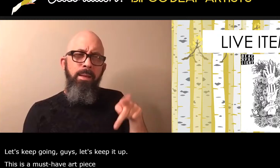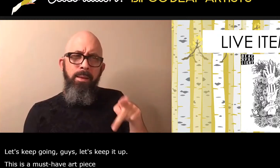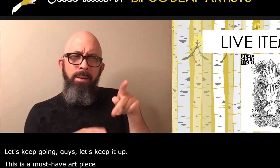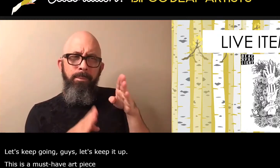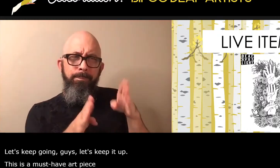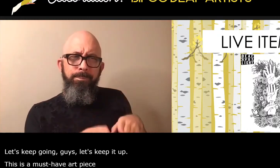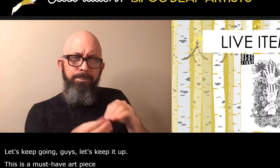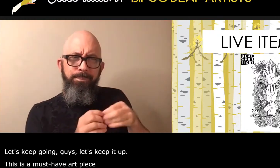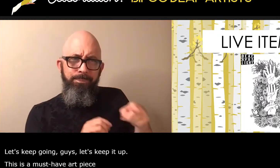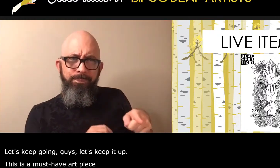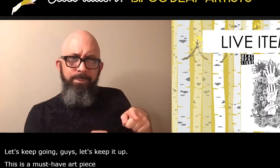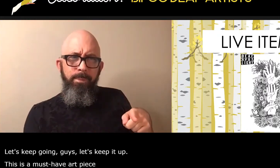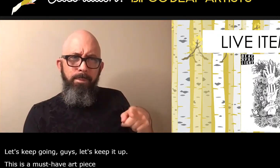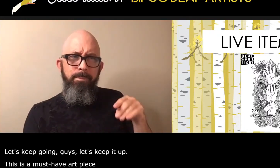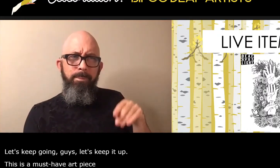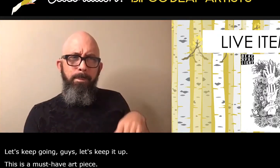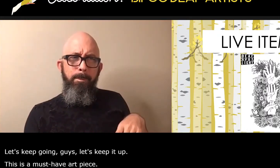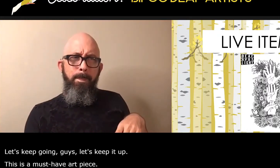We are at